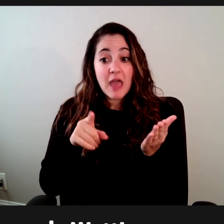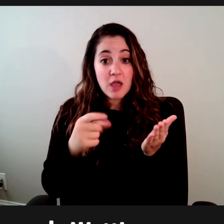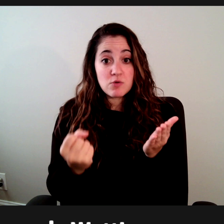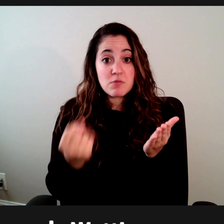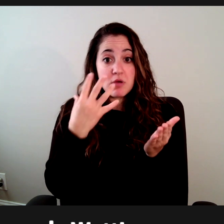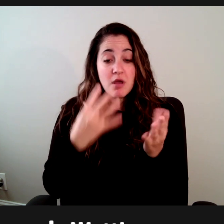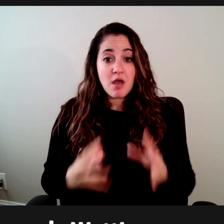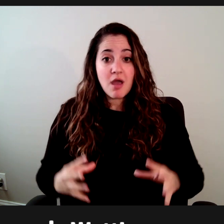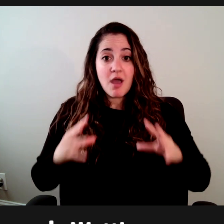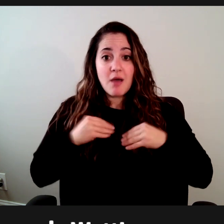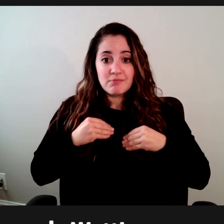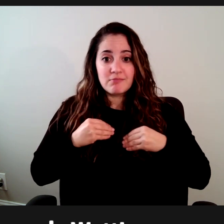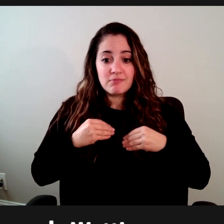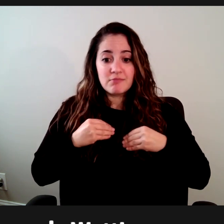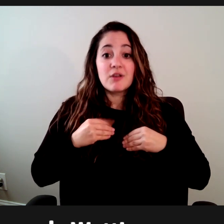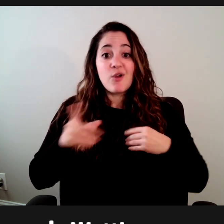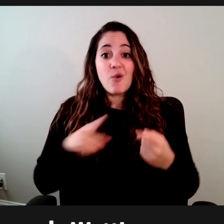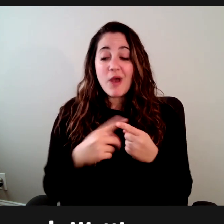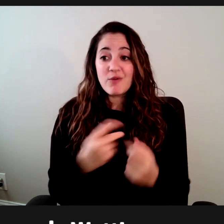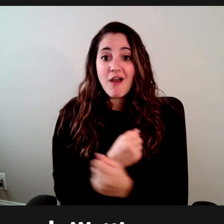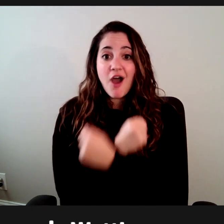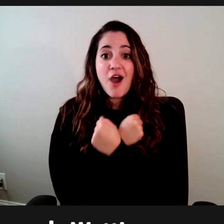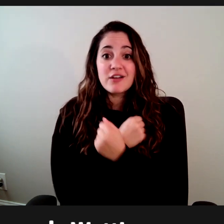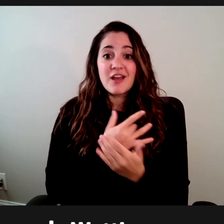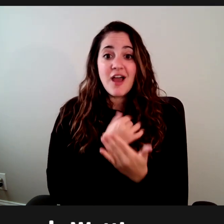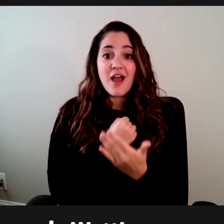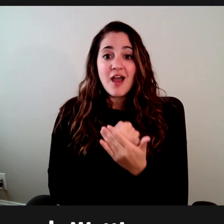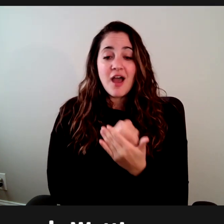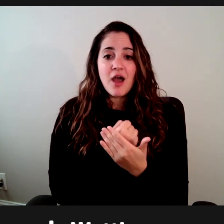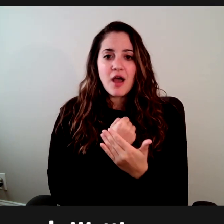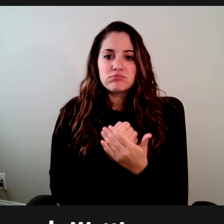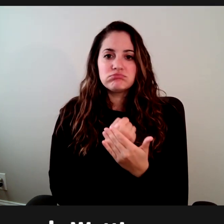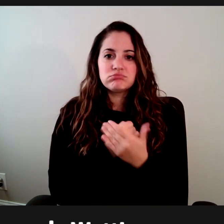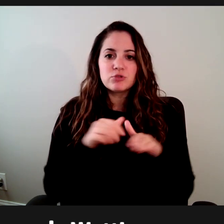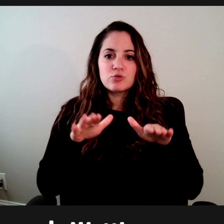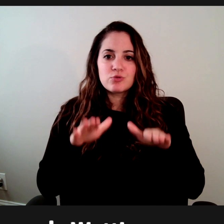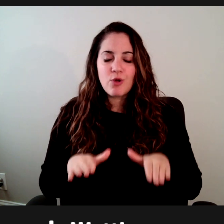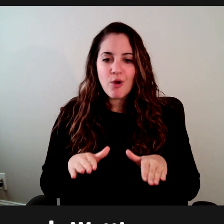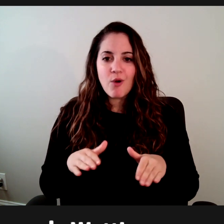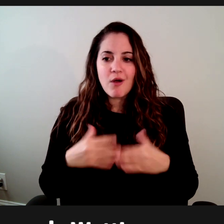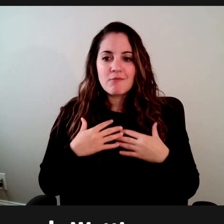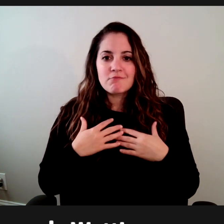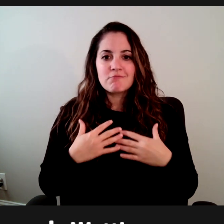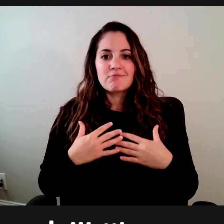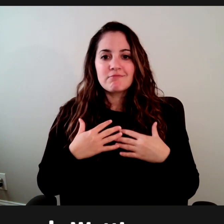I accepted, and my heart rate immediately slowed down, and my voice slowed down, and I felt